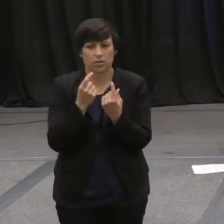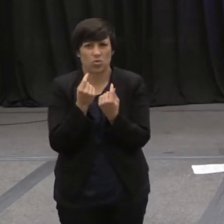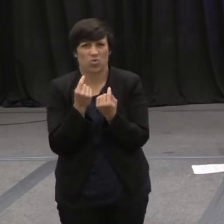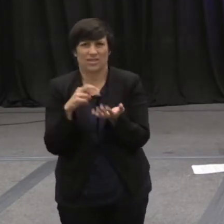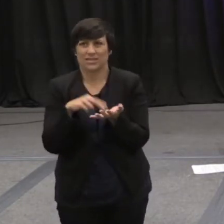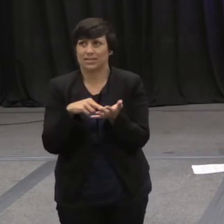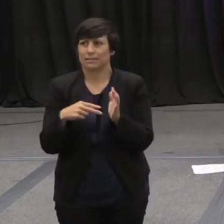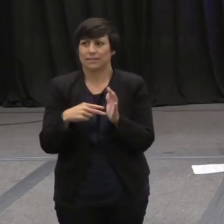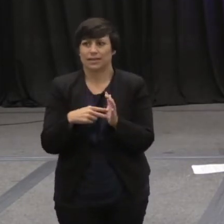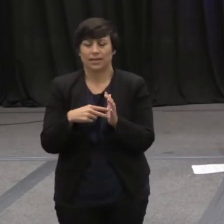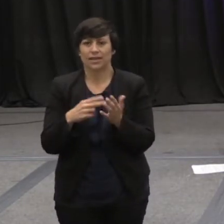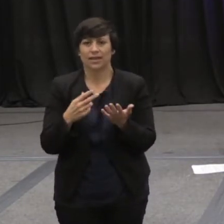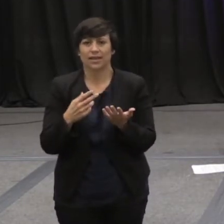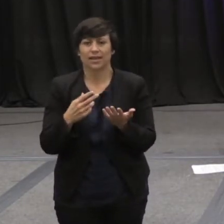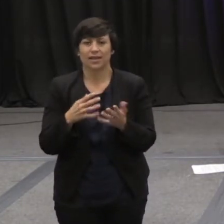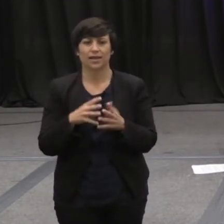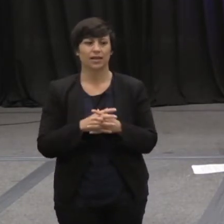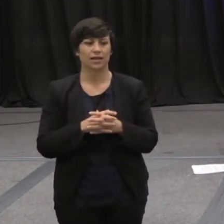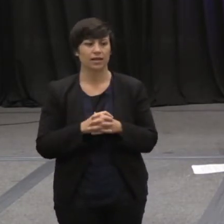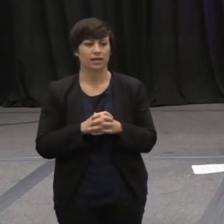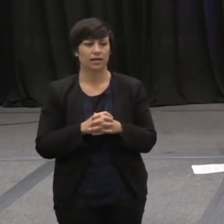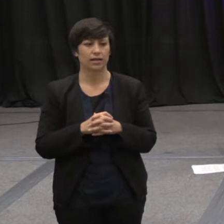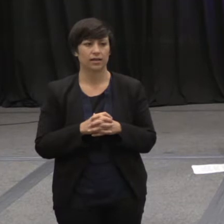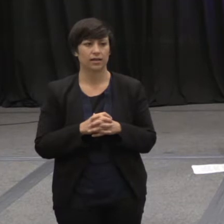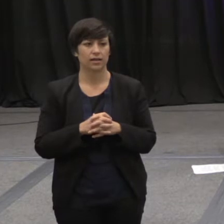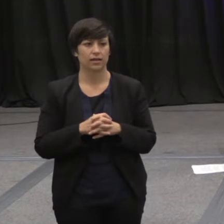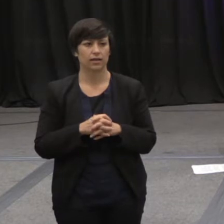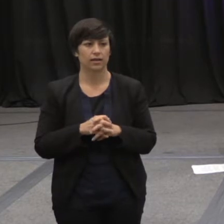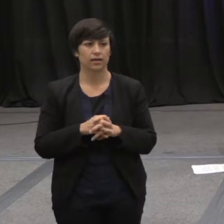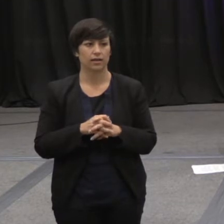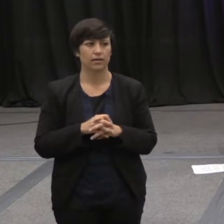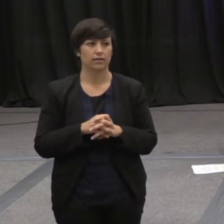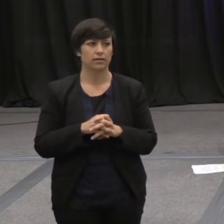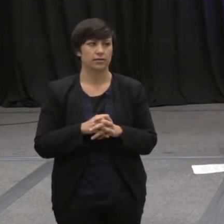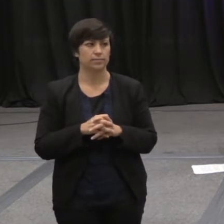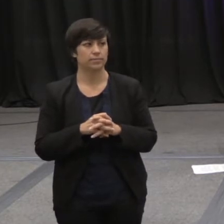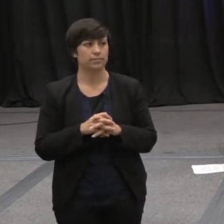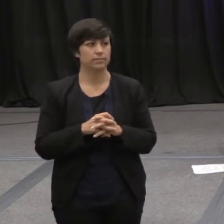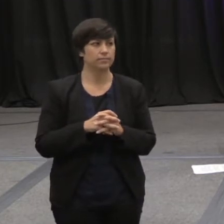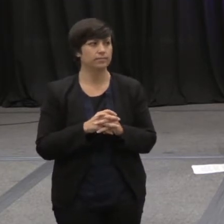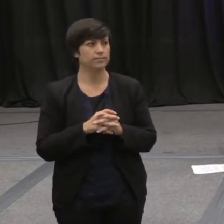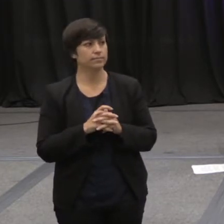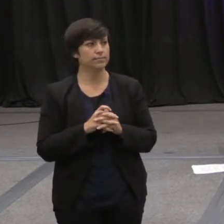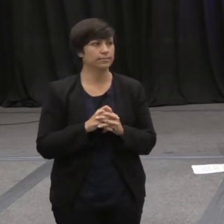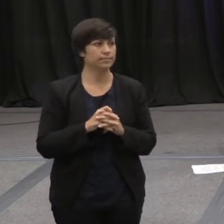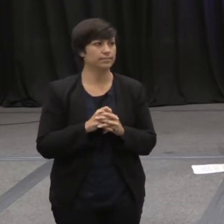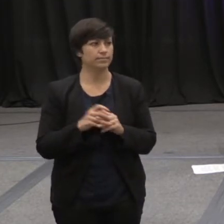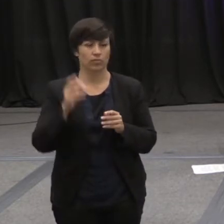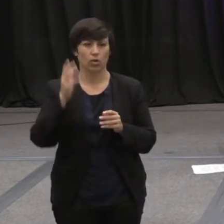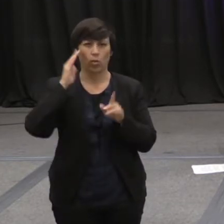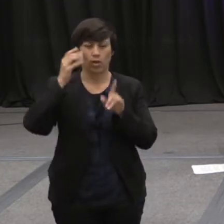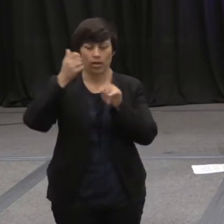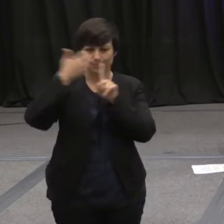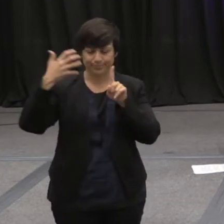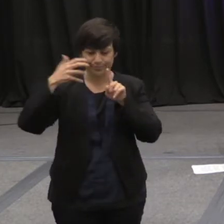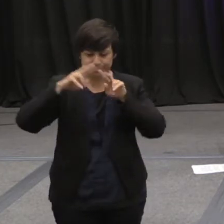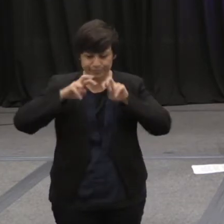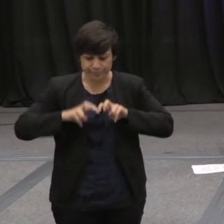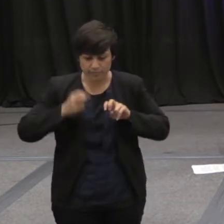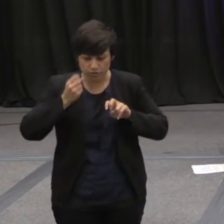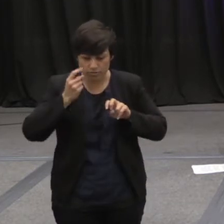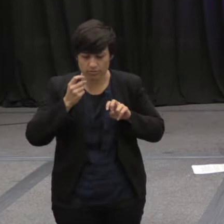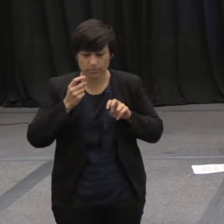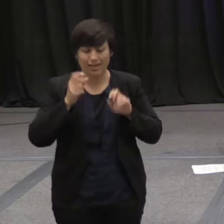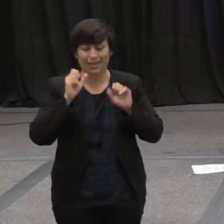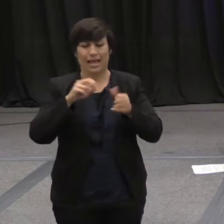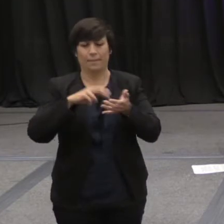mean, and it we'll unpack this a little bit. It can mean whatever we decide it means,